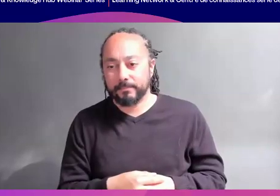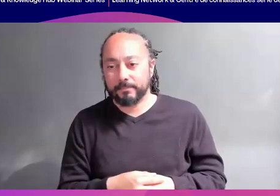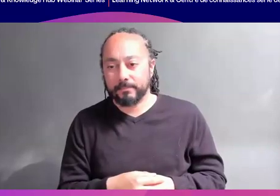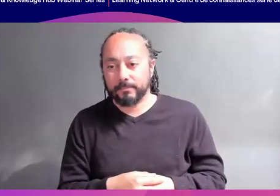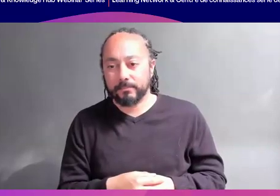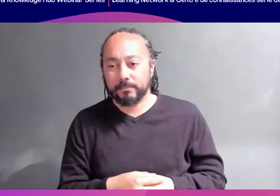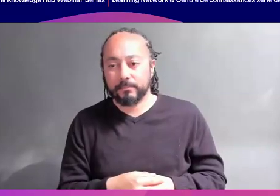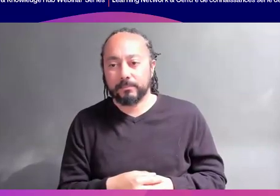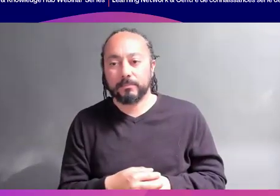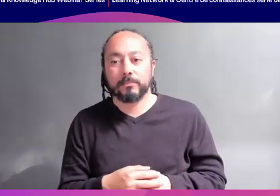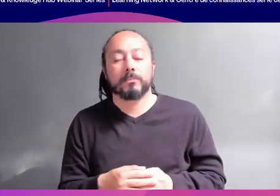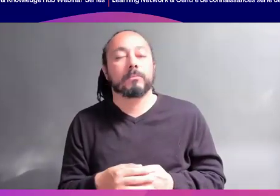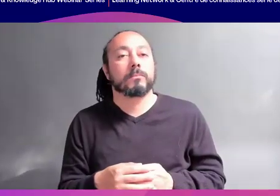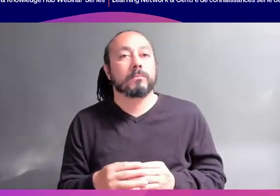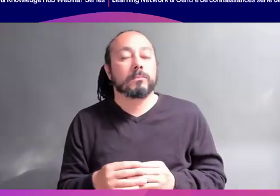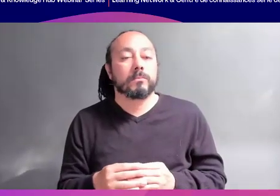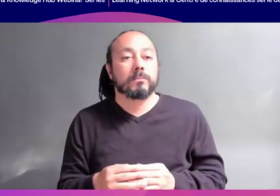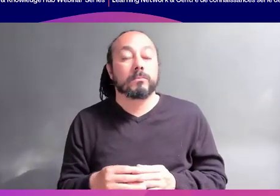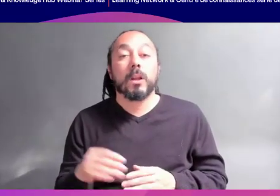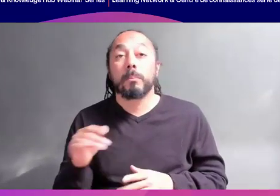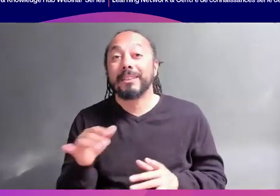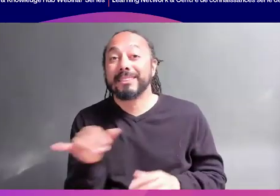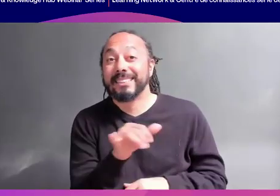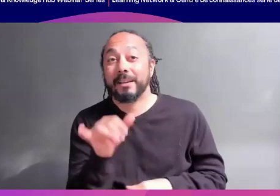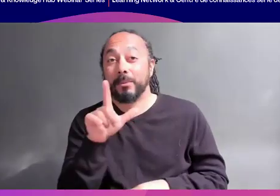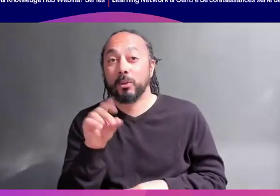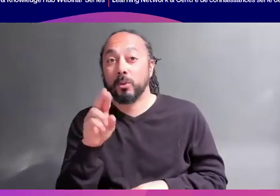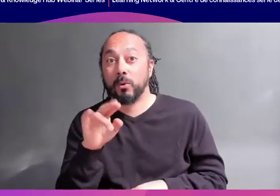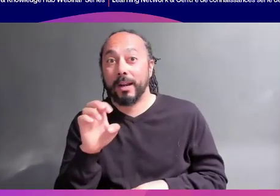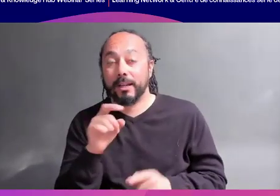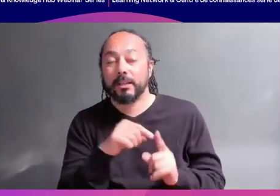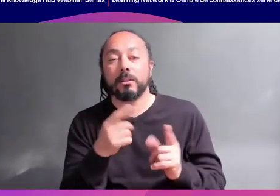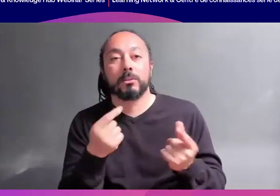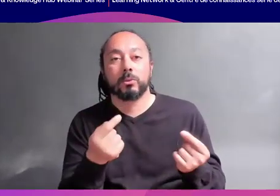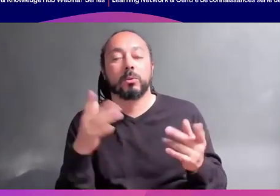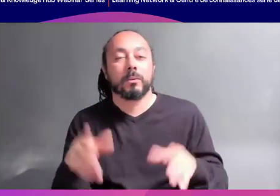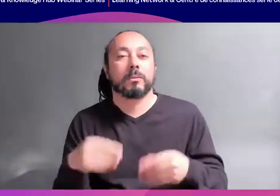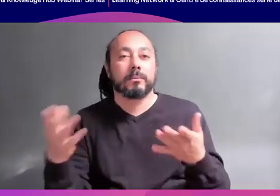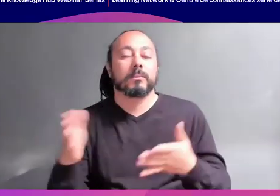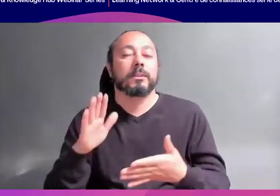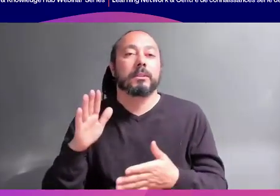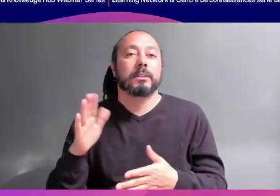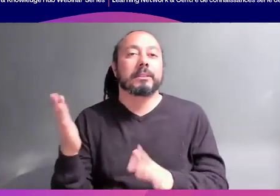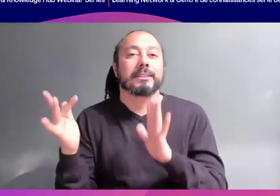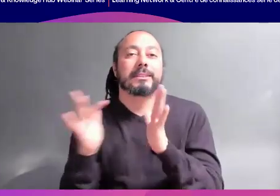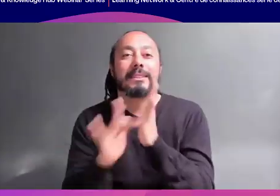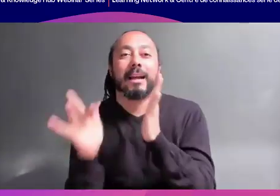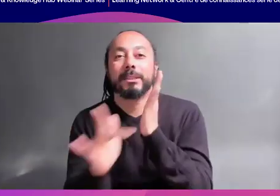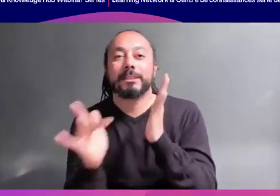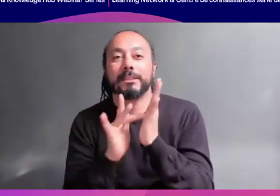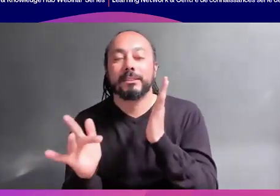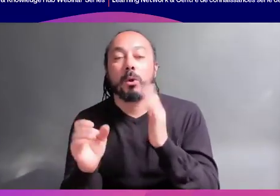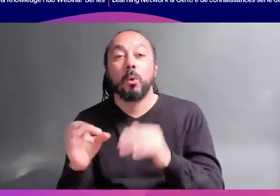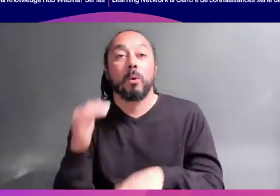we supplied an option for tablets. As well as encourage people to use phones if they had phones. But